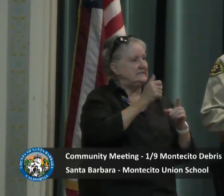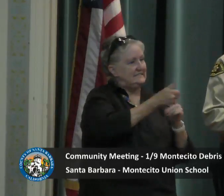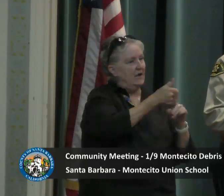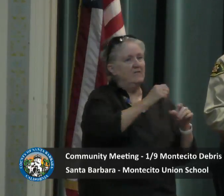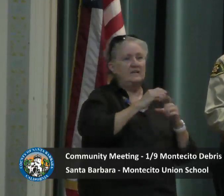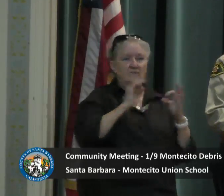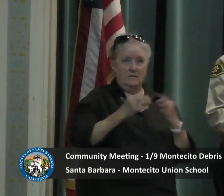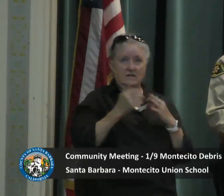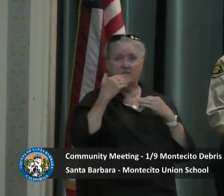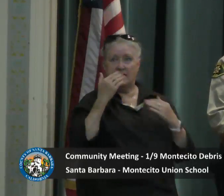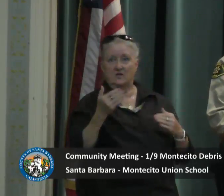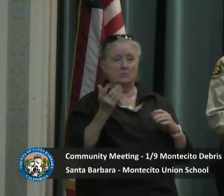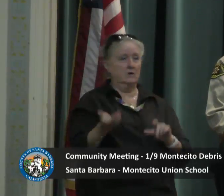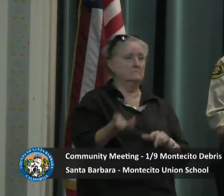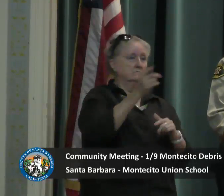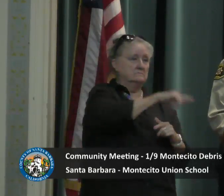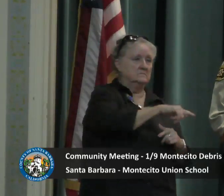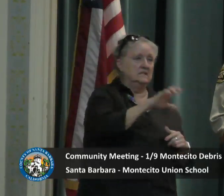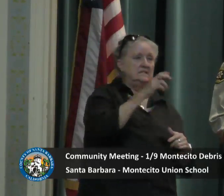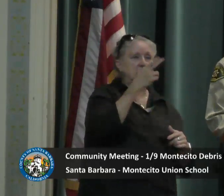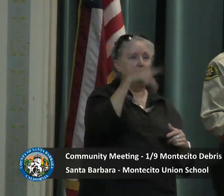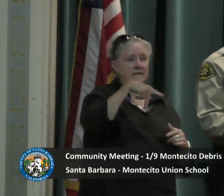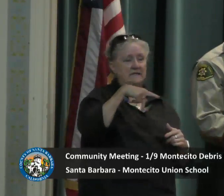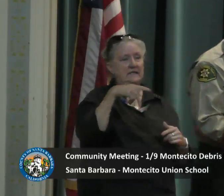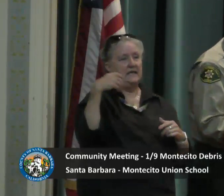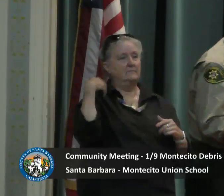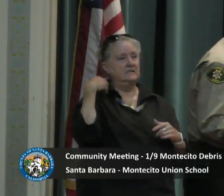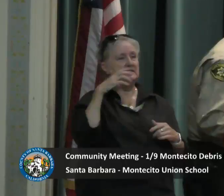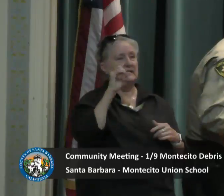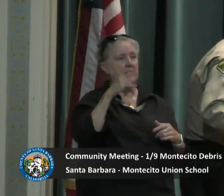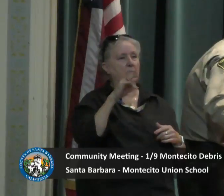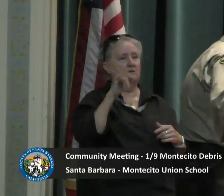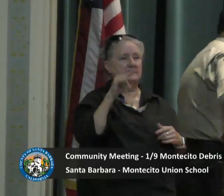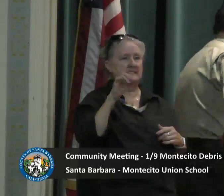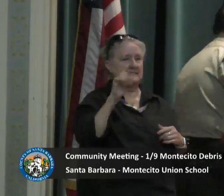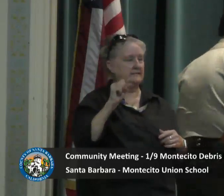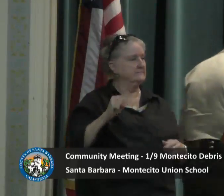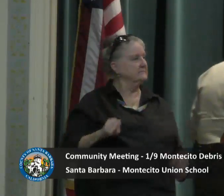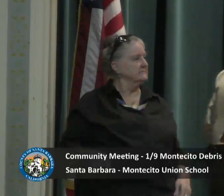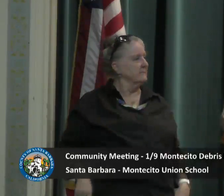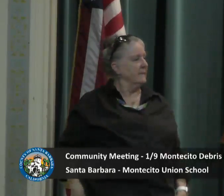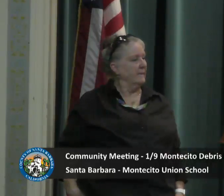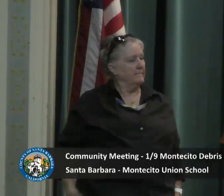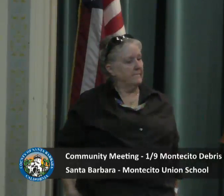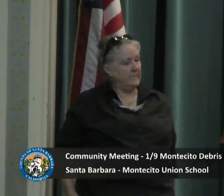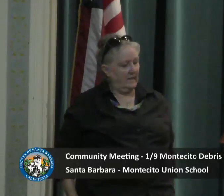I thank you, and I'd like to turn it over to CHP Captain Cindy.